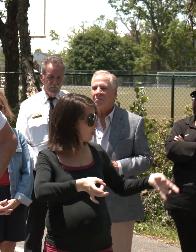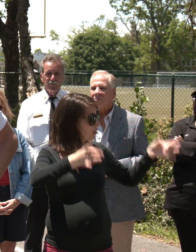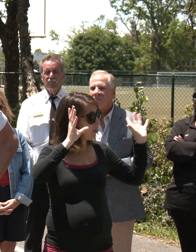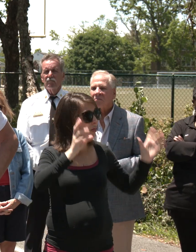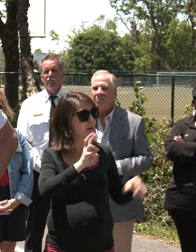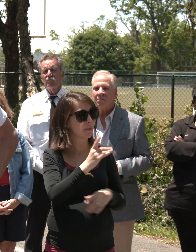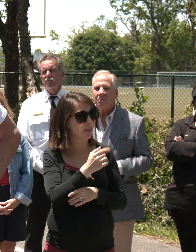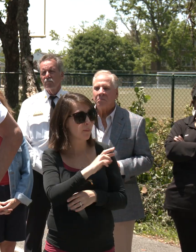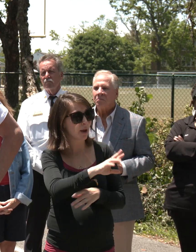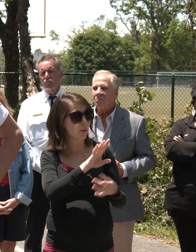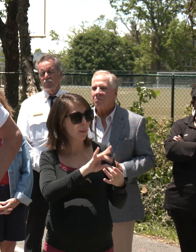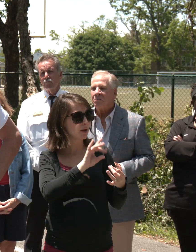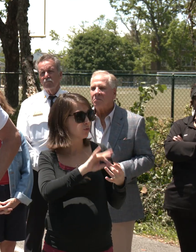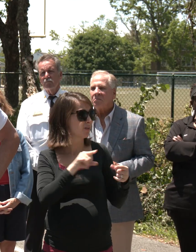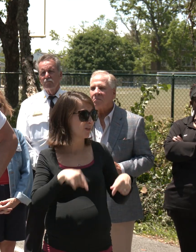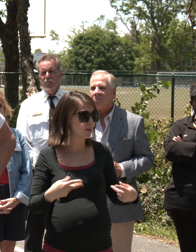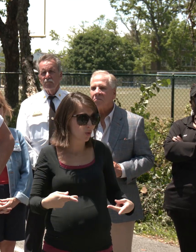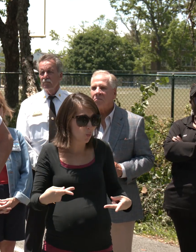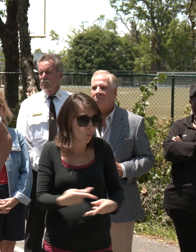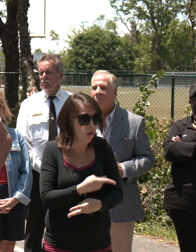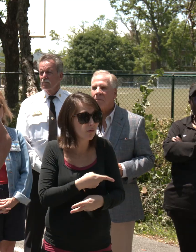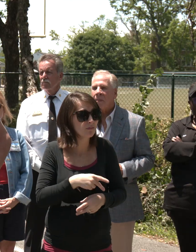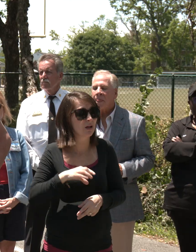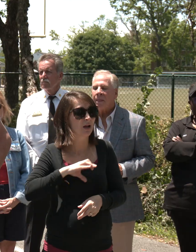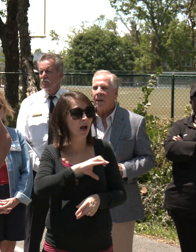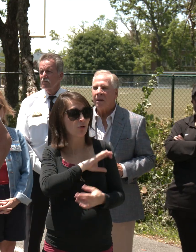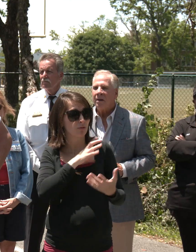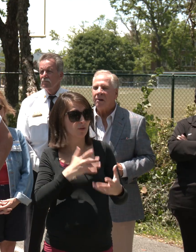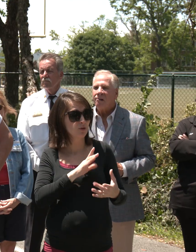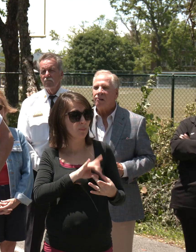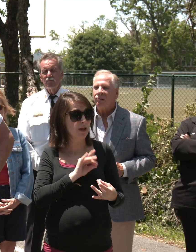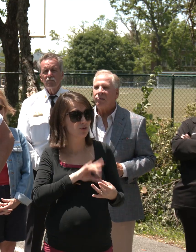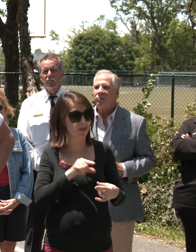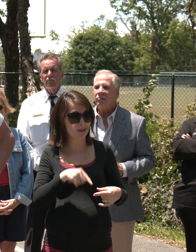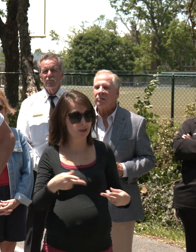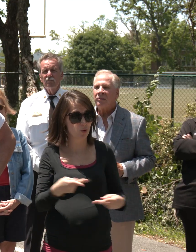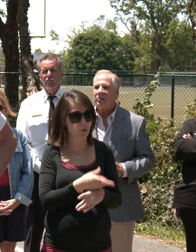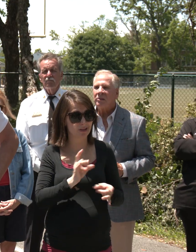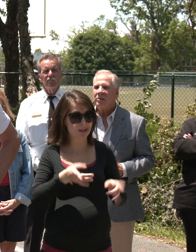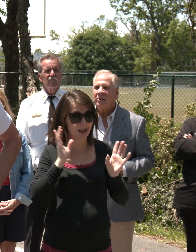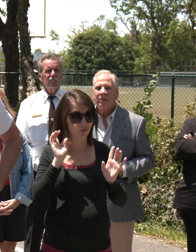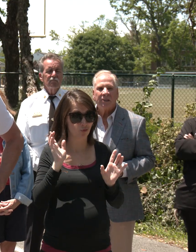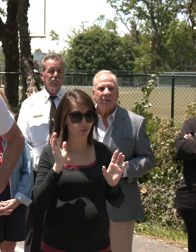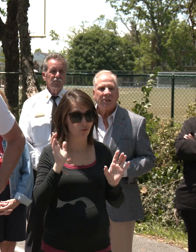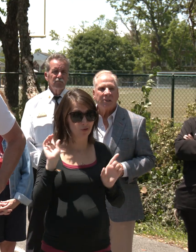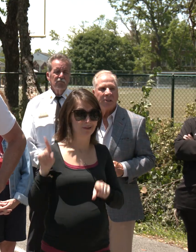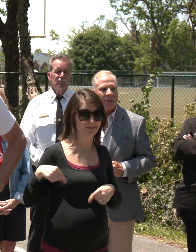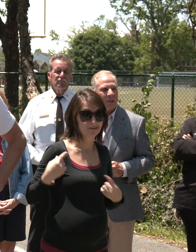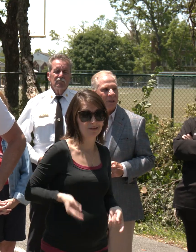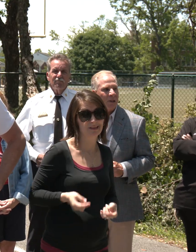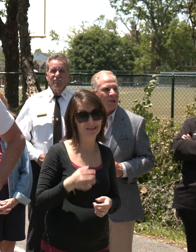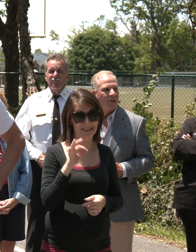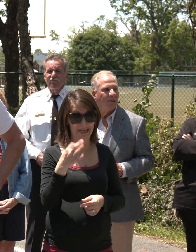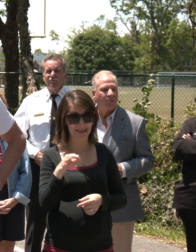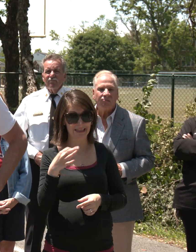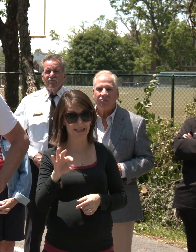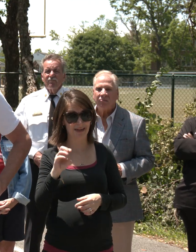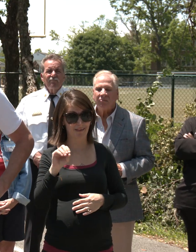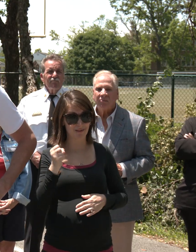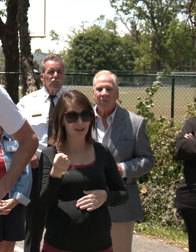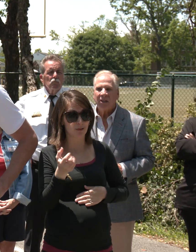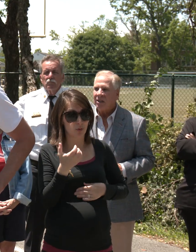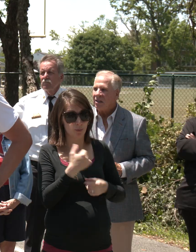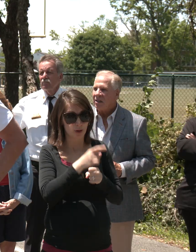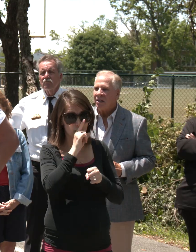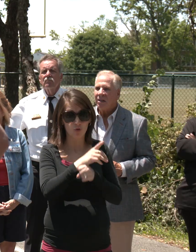mentioned, this is the worst, and Congressman mentioned, this is the worst natural disaster here since the 1950s. So we want to make sure that, again, St. Louis gets the help that it